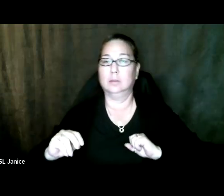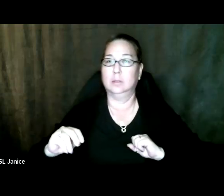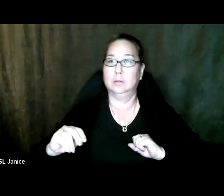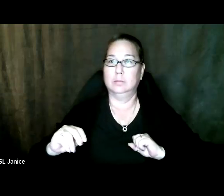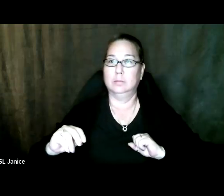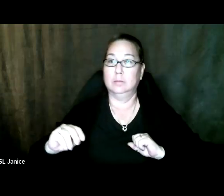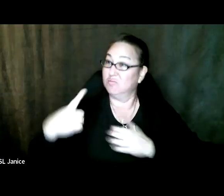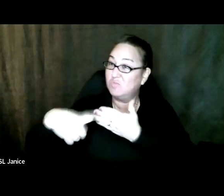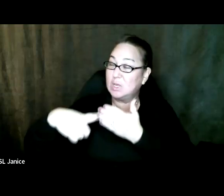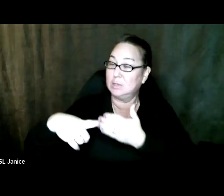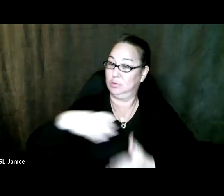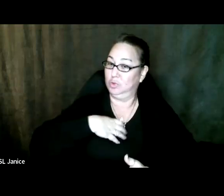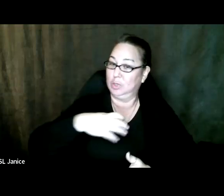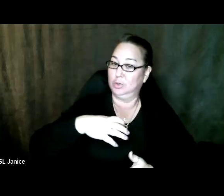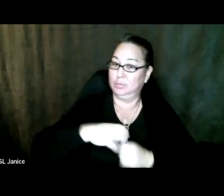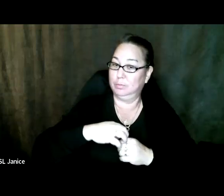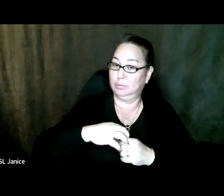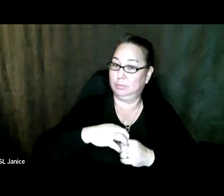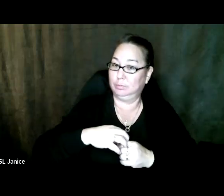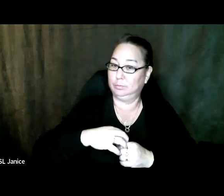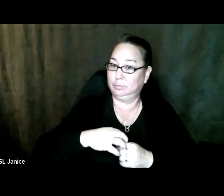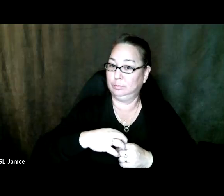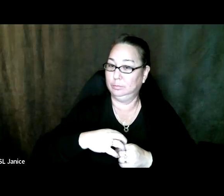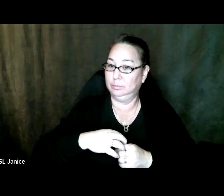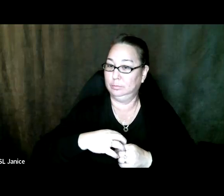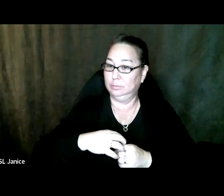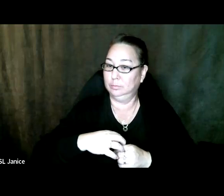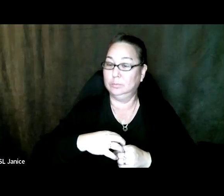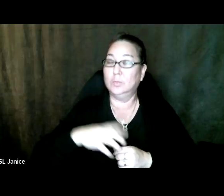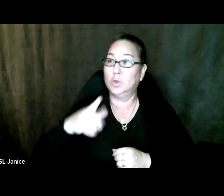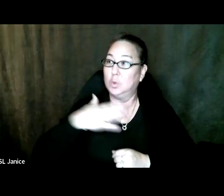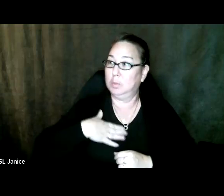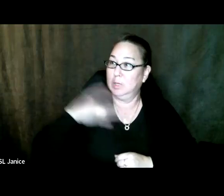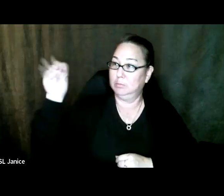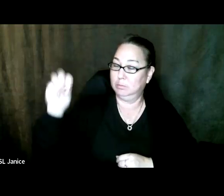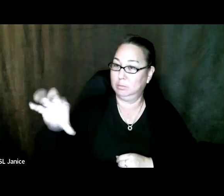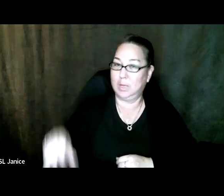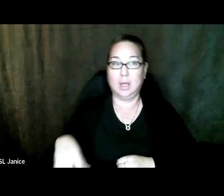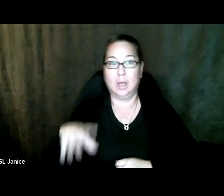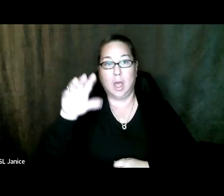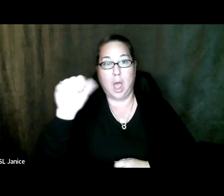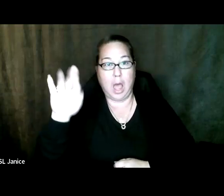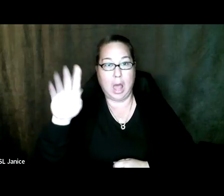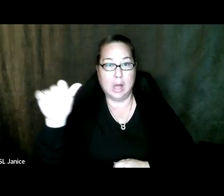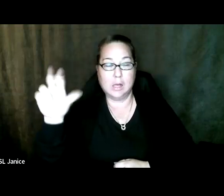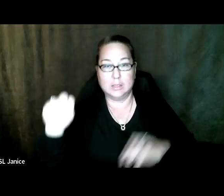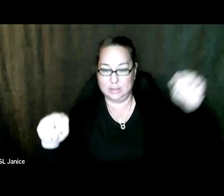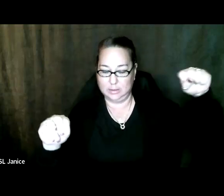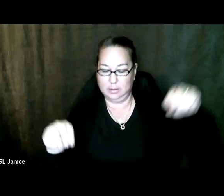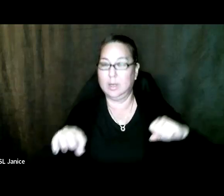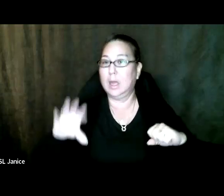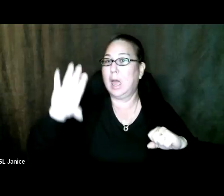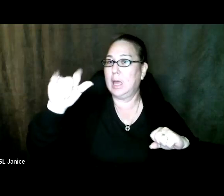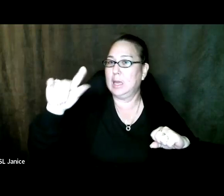there any discussion or objection to the motion? Ms. Parvex, will you please call the roll? Dr. Alkins, Yes. Mr.